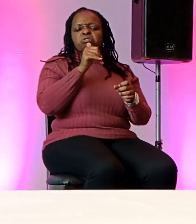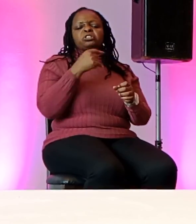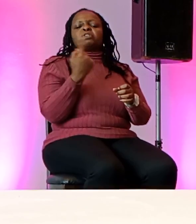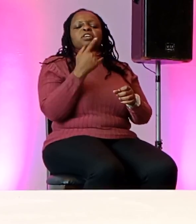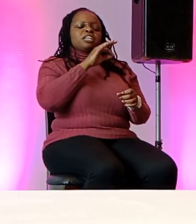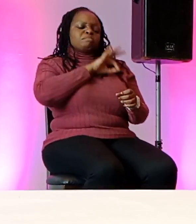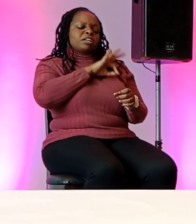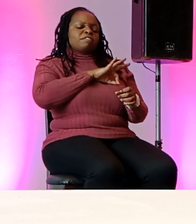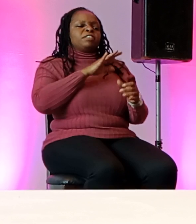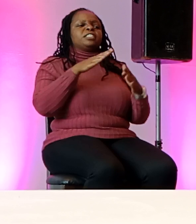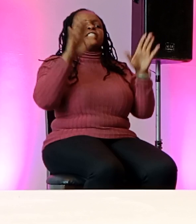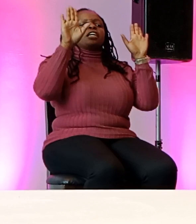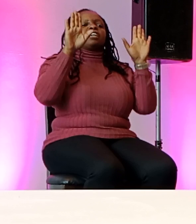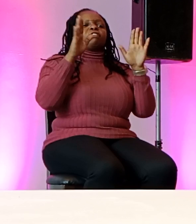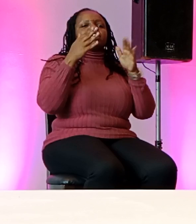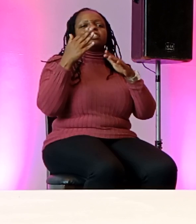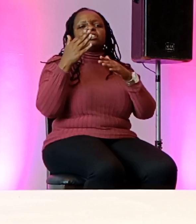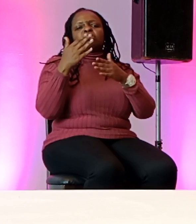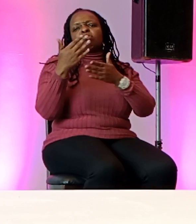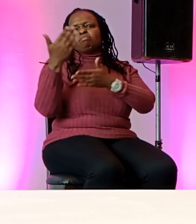of the sacrifices of the past.